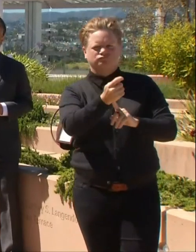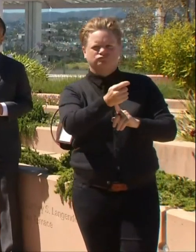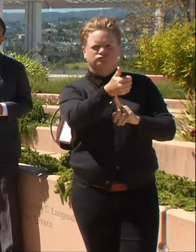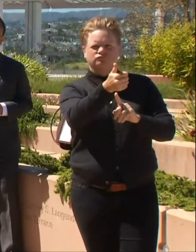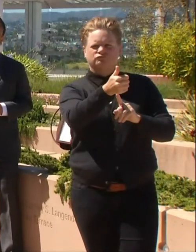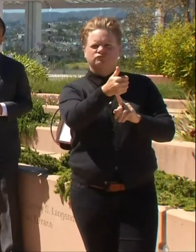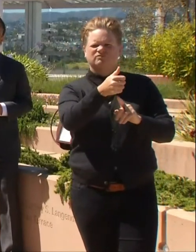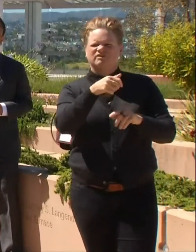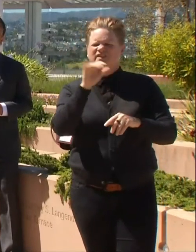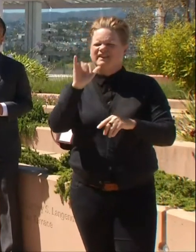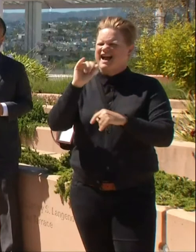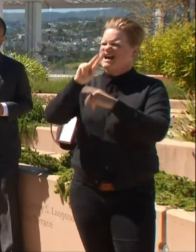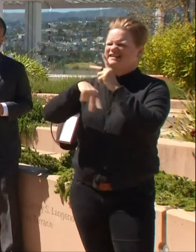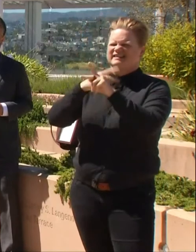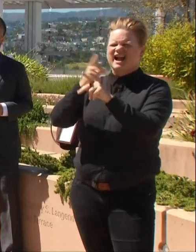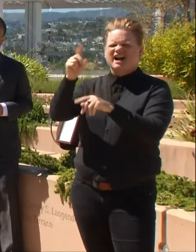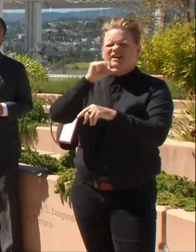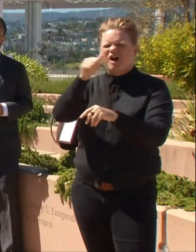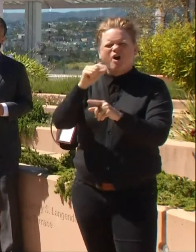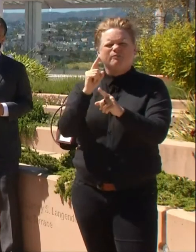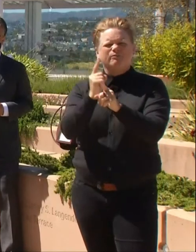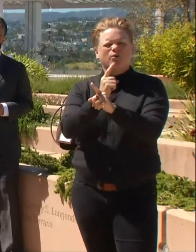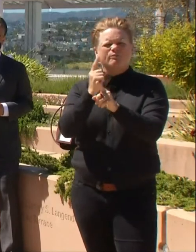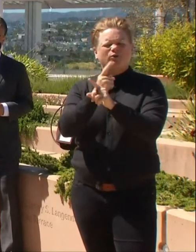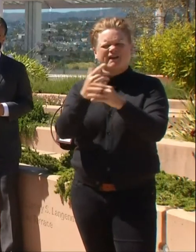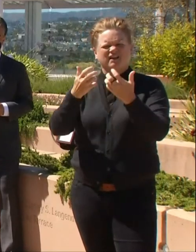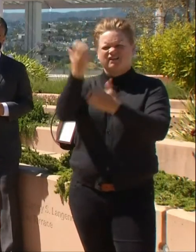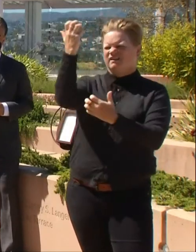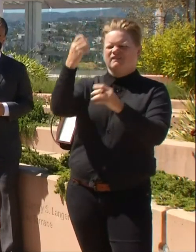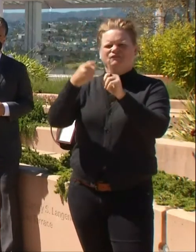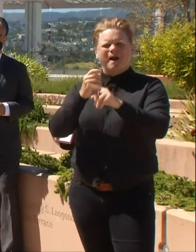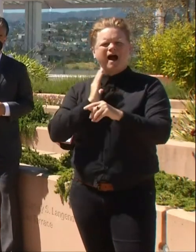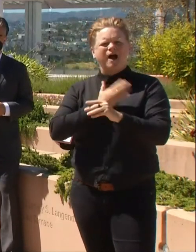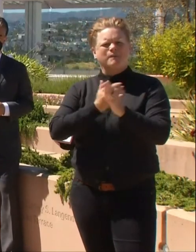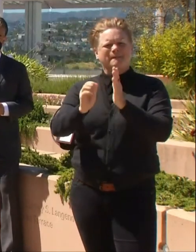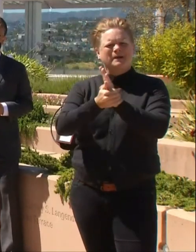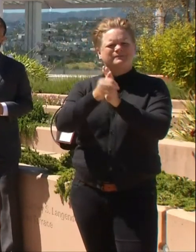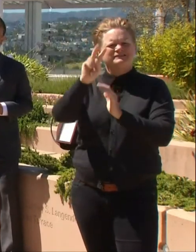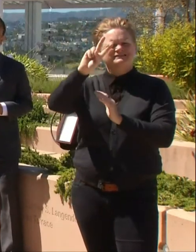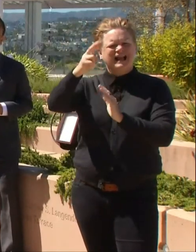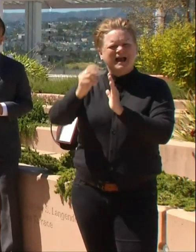Second Amendment that courts across the country are utilizing.